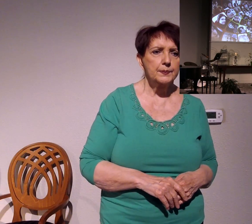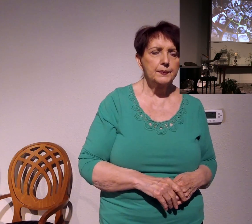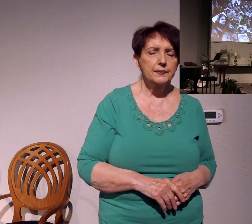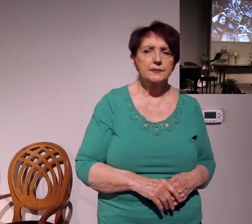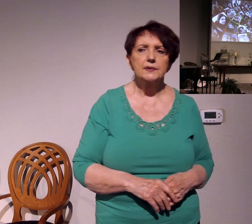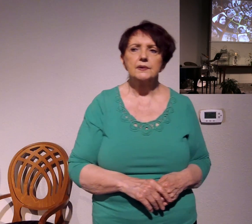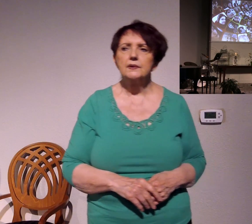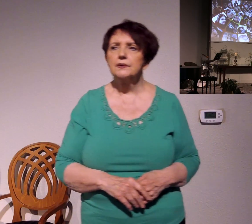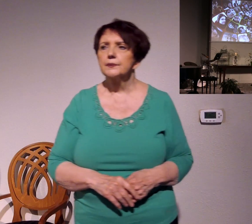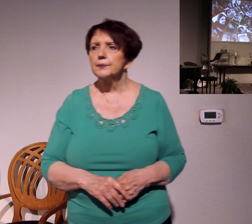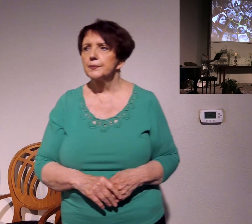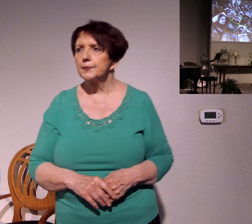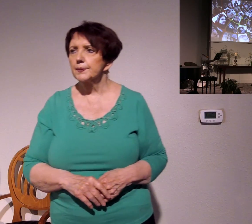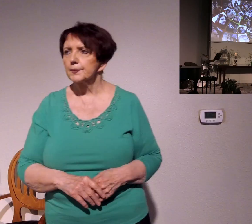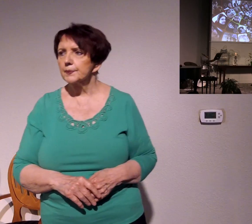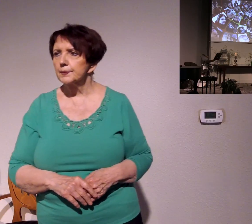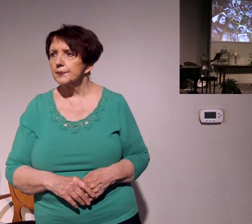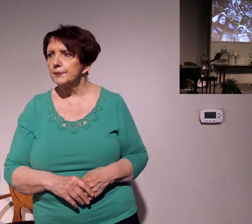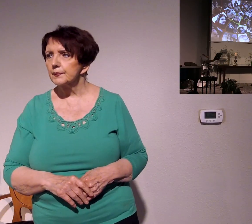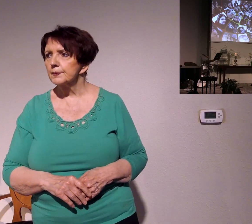How many